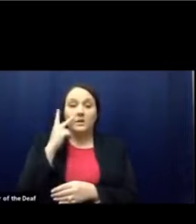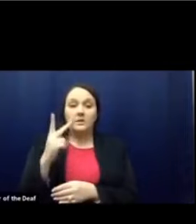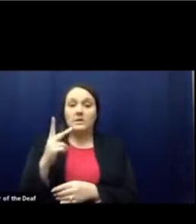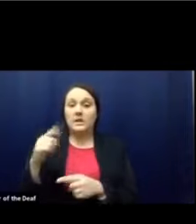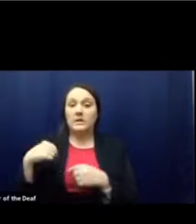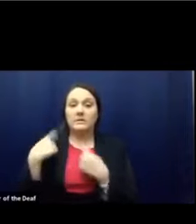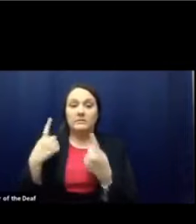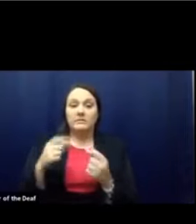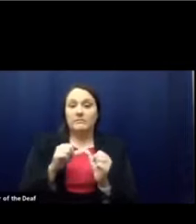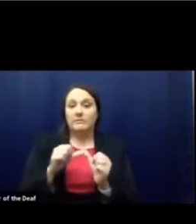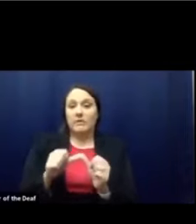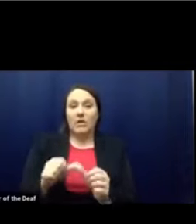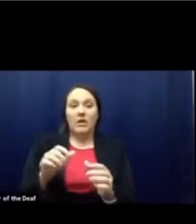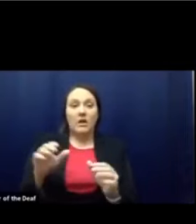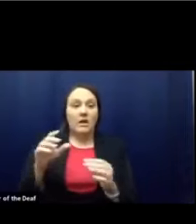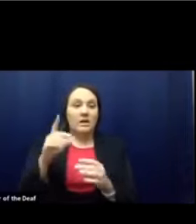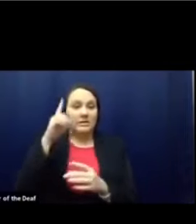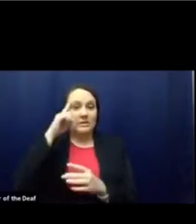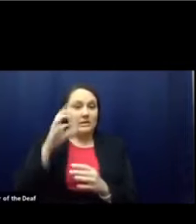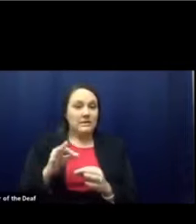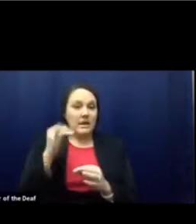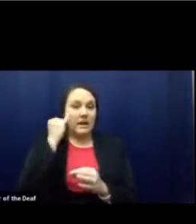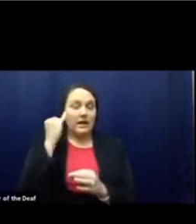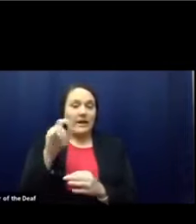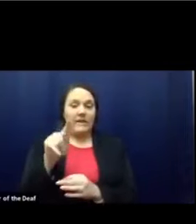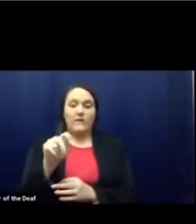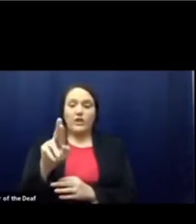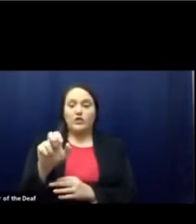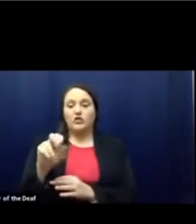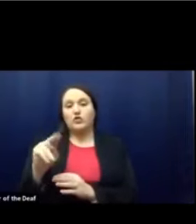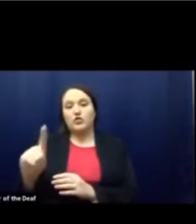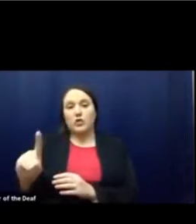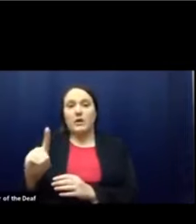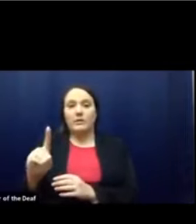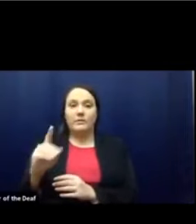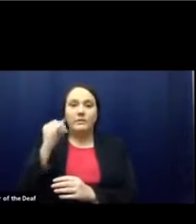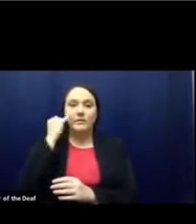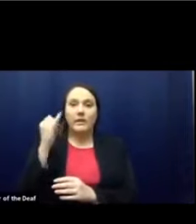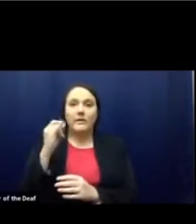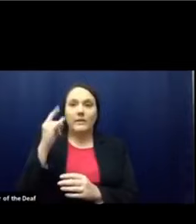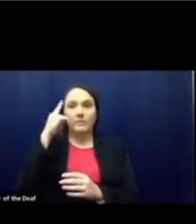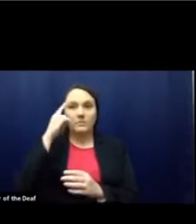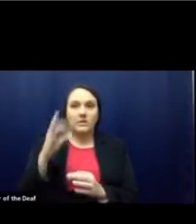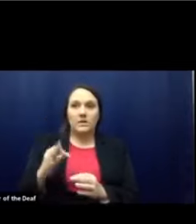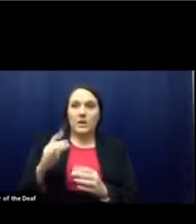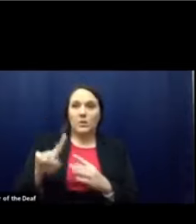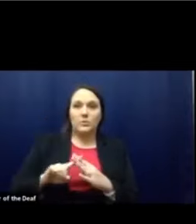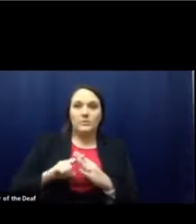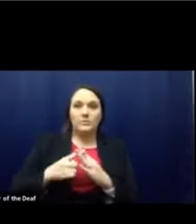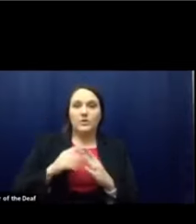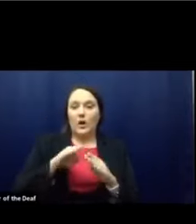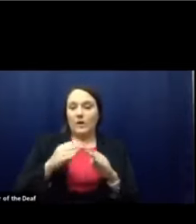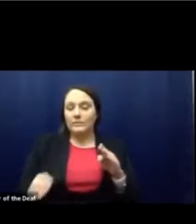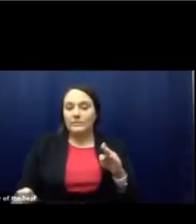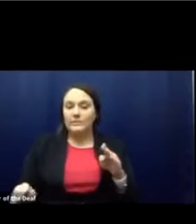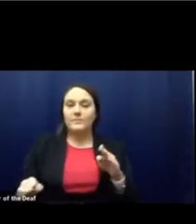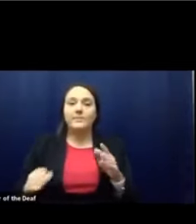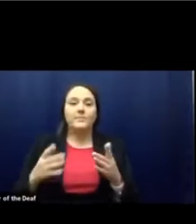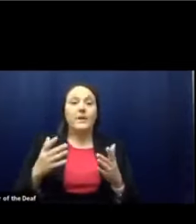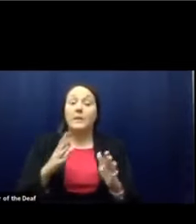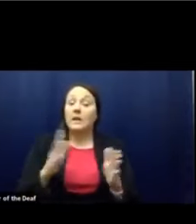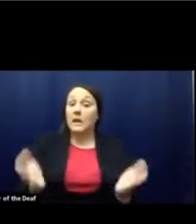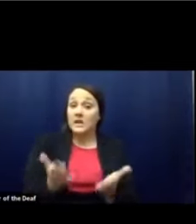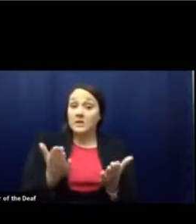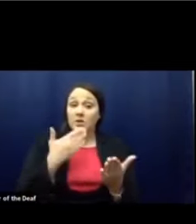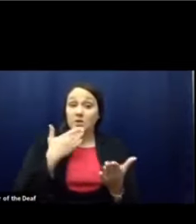to determine if it's a full trend yet, if it's a corner that's been turned. I also want to mention, it's very encouraging,